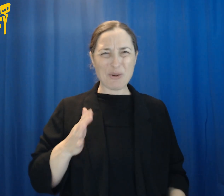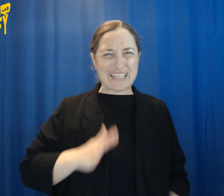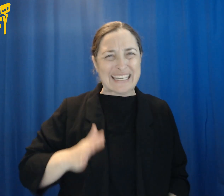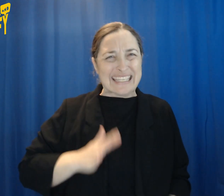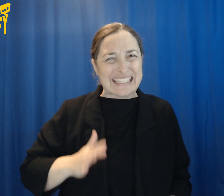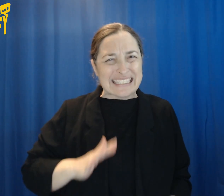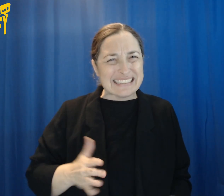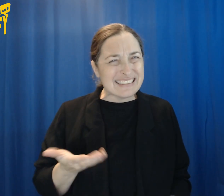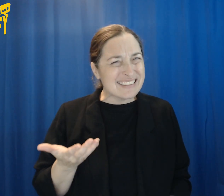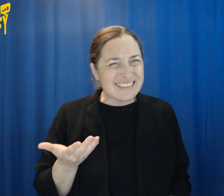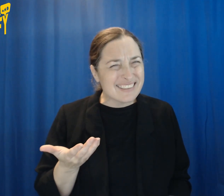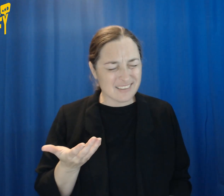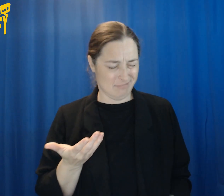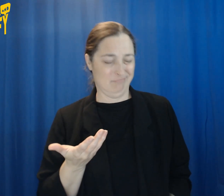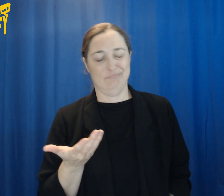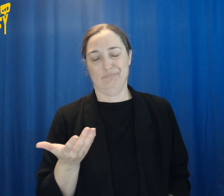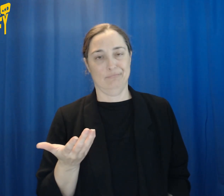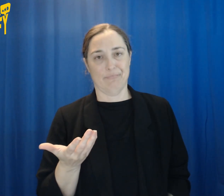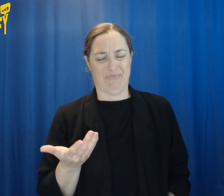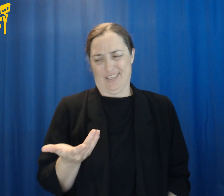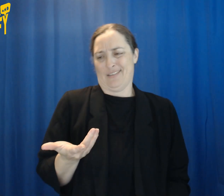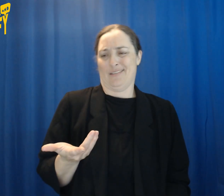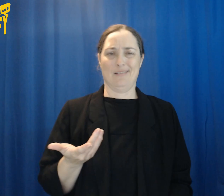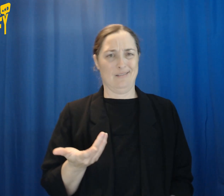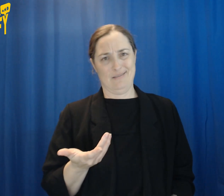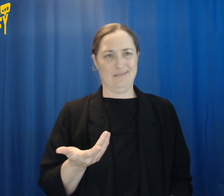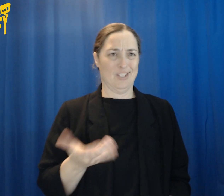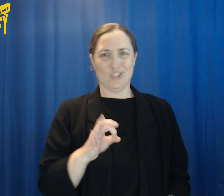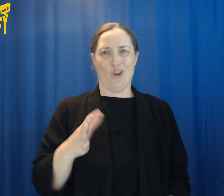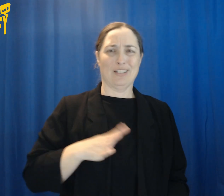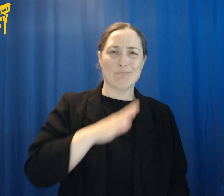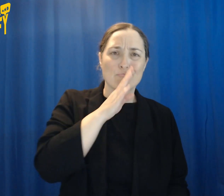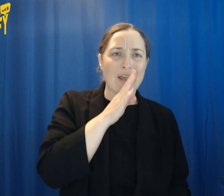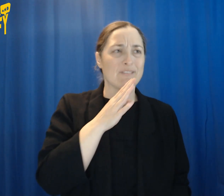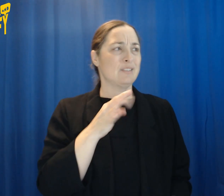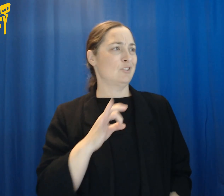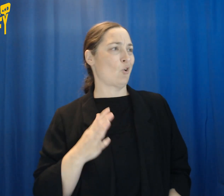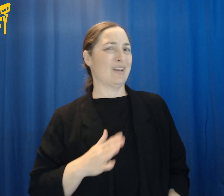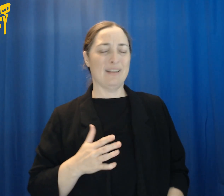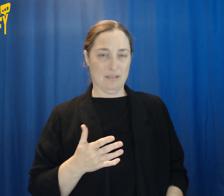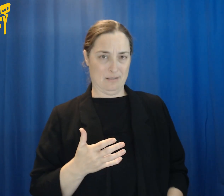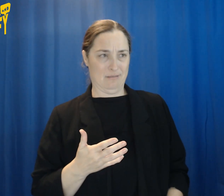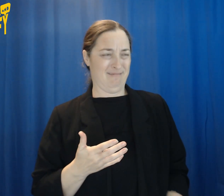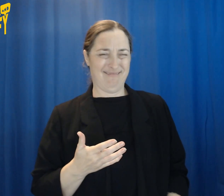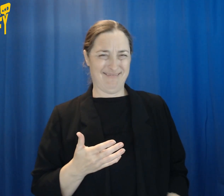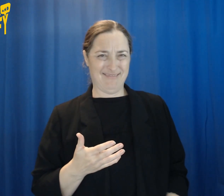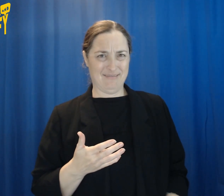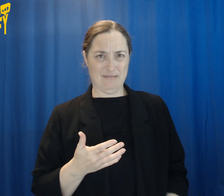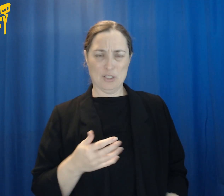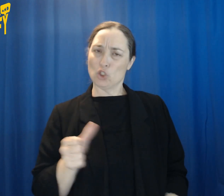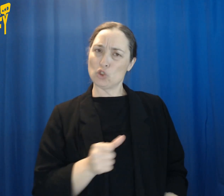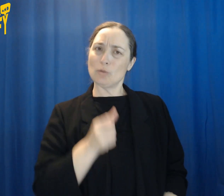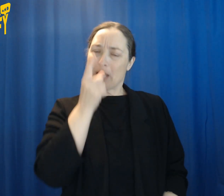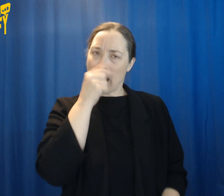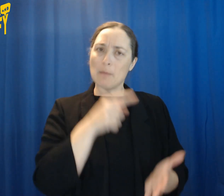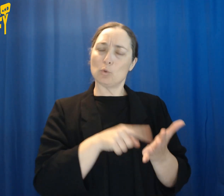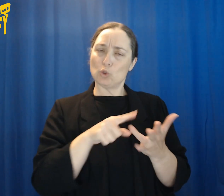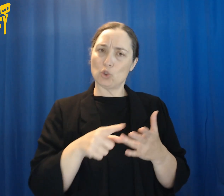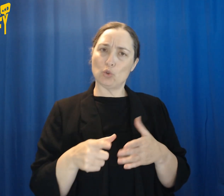know what I mean? Like, it's like, we don't need that. What have we got to hide? We should be able to share what we want when we want. And